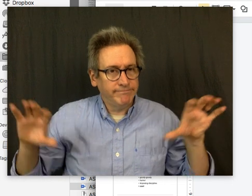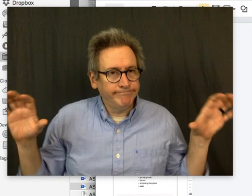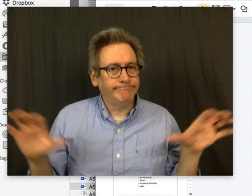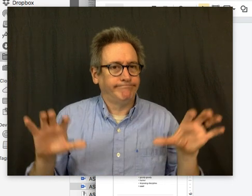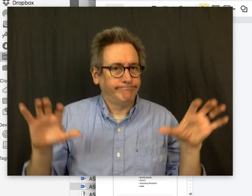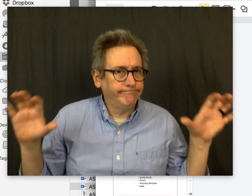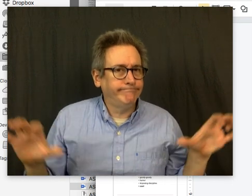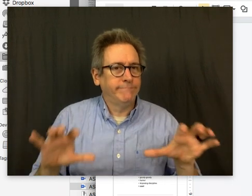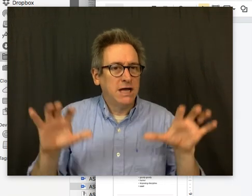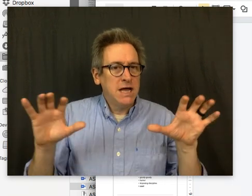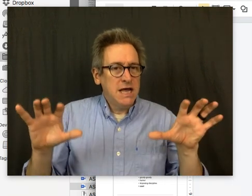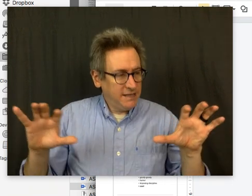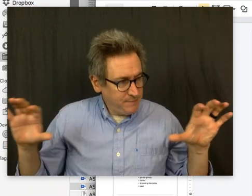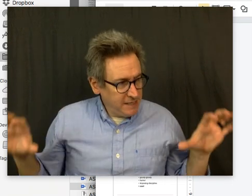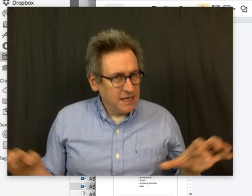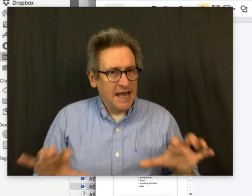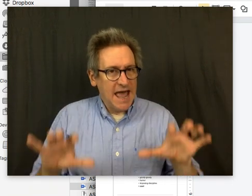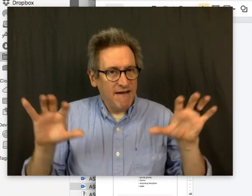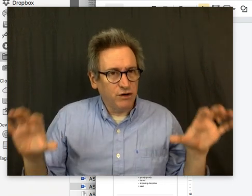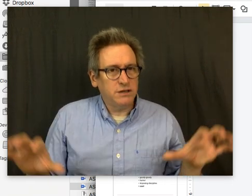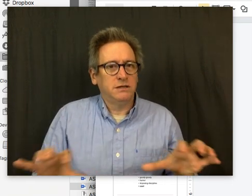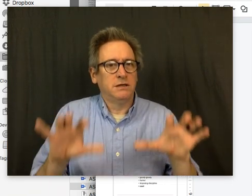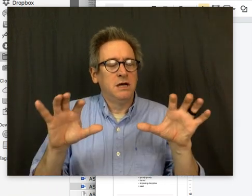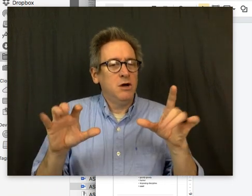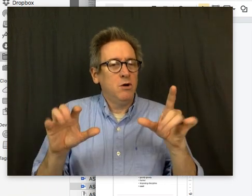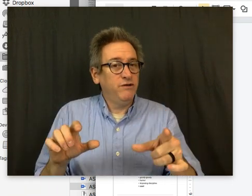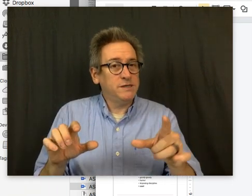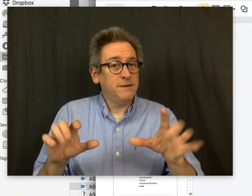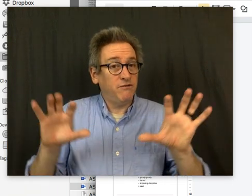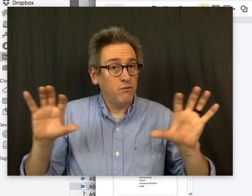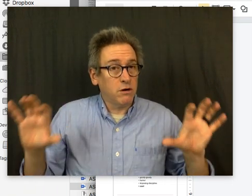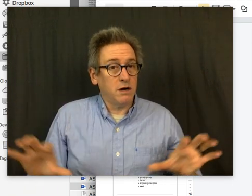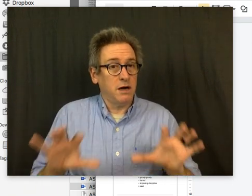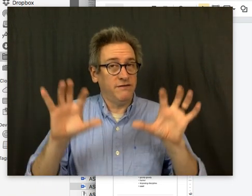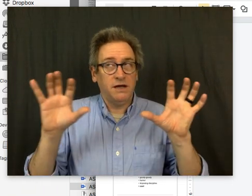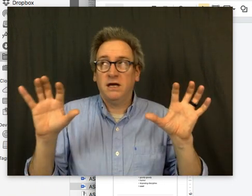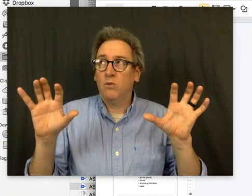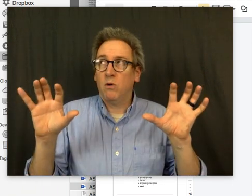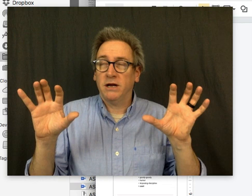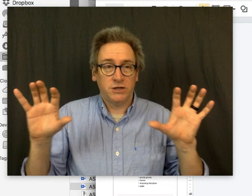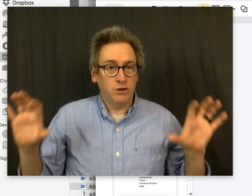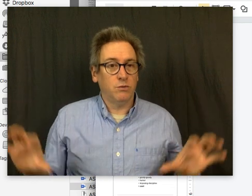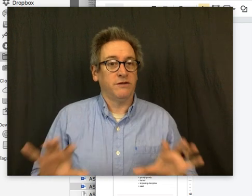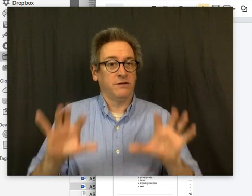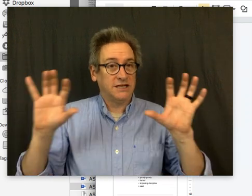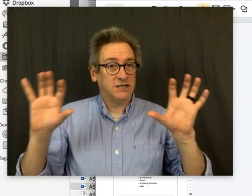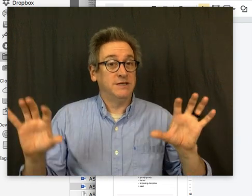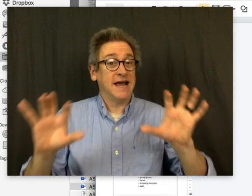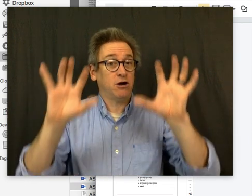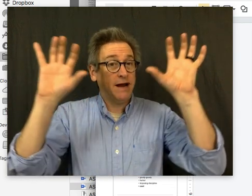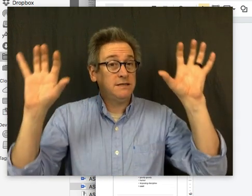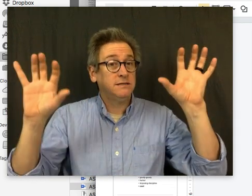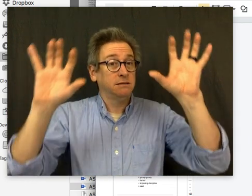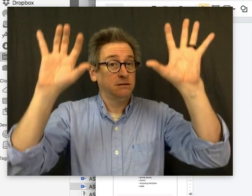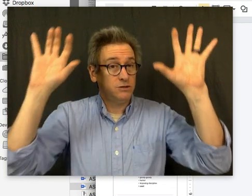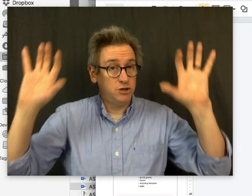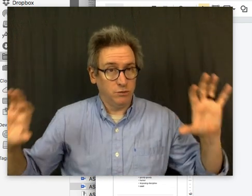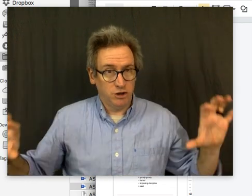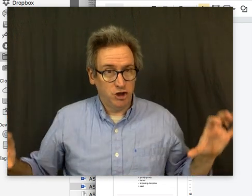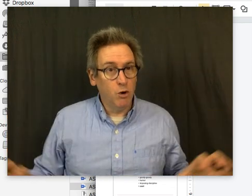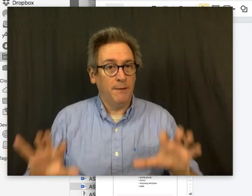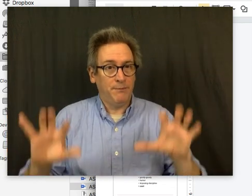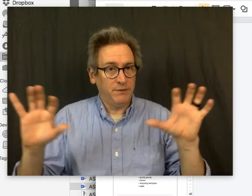is, this means like effort. We've used it before, I think in 1 and 2 with like to decorate,